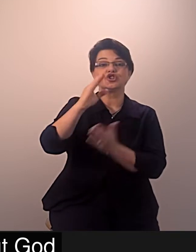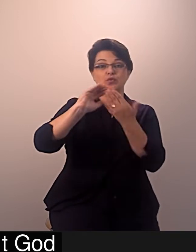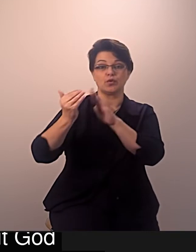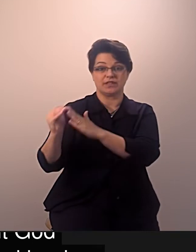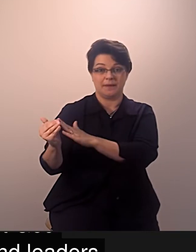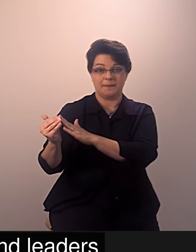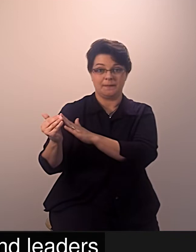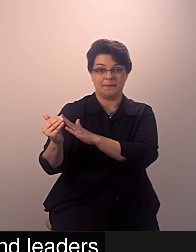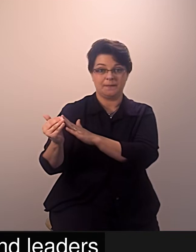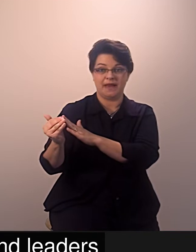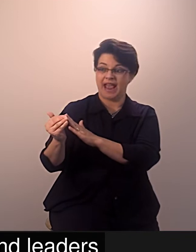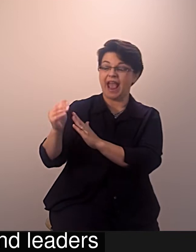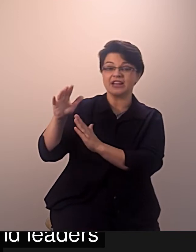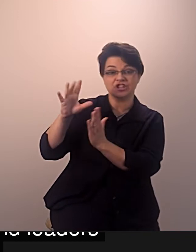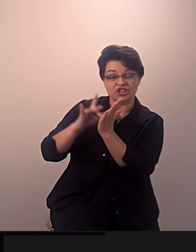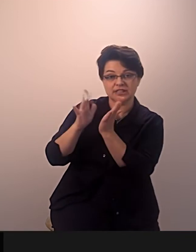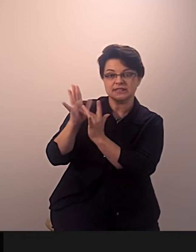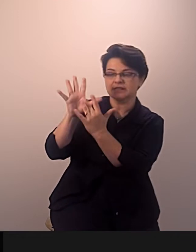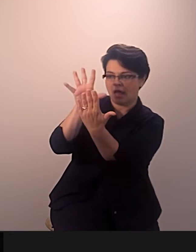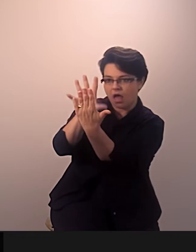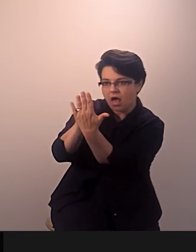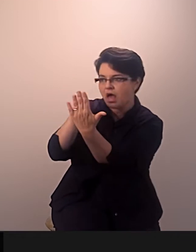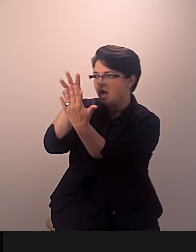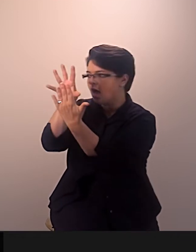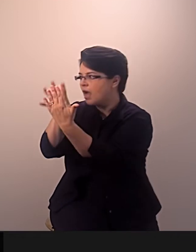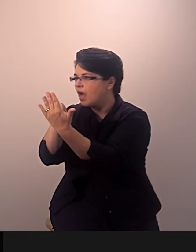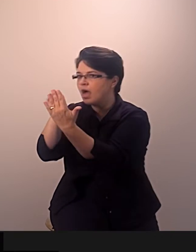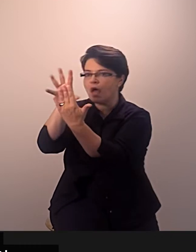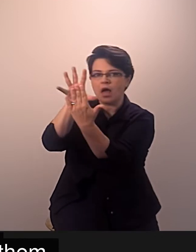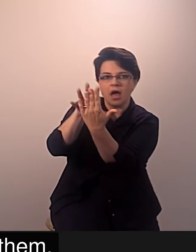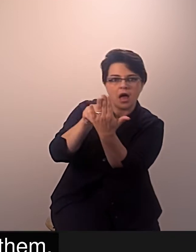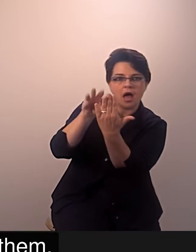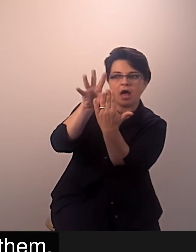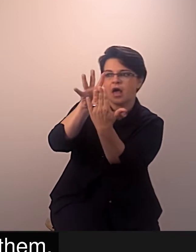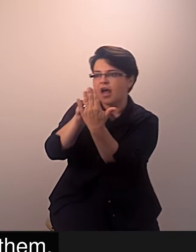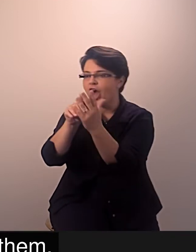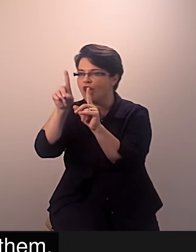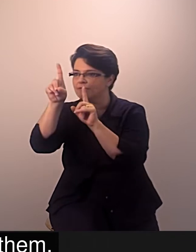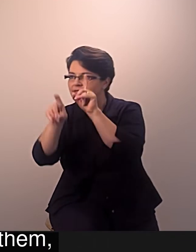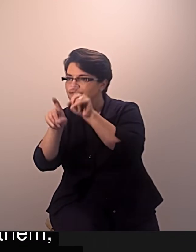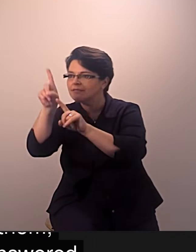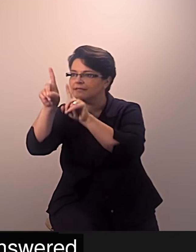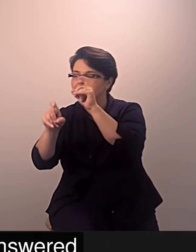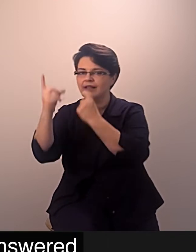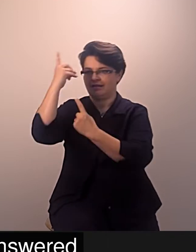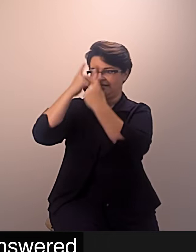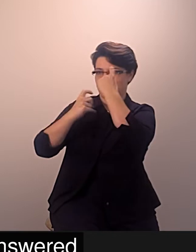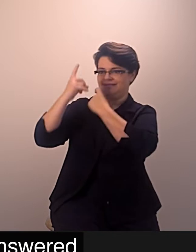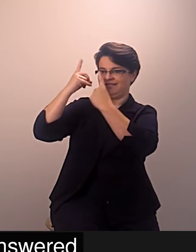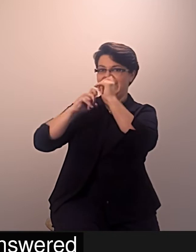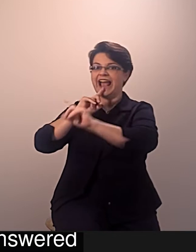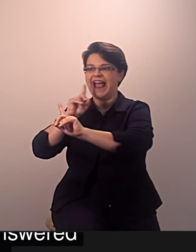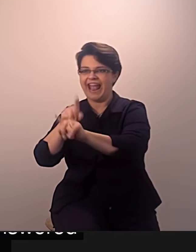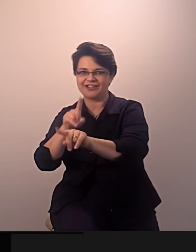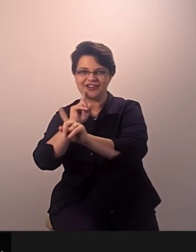of Israel. He listened to them and asked and answered questions. They were all surprised at his